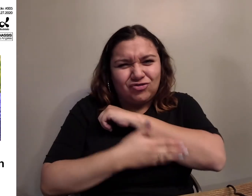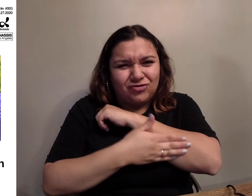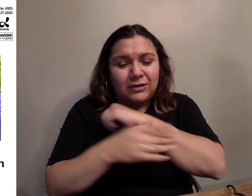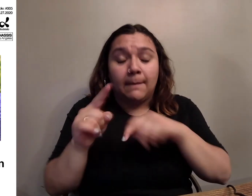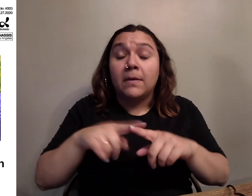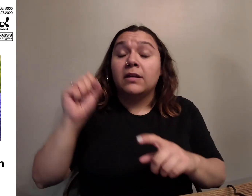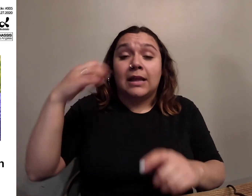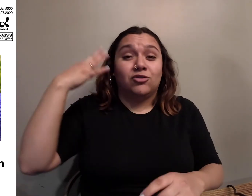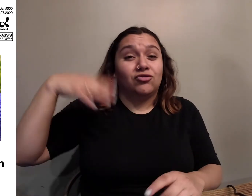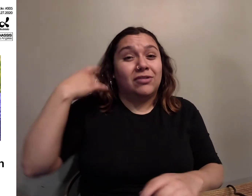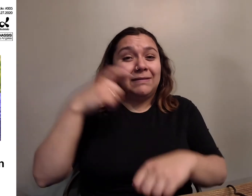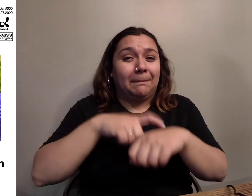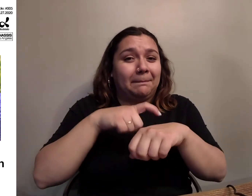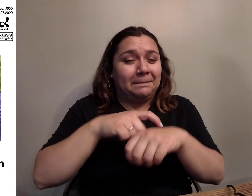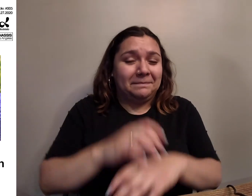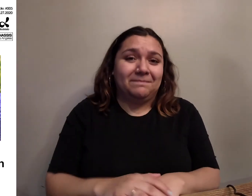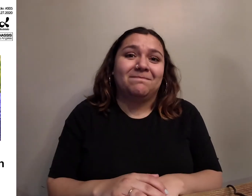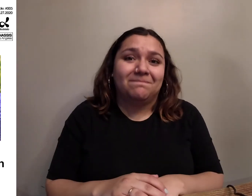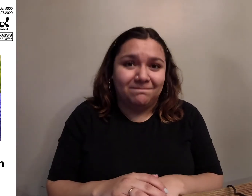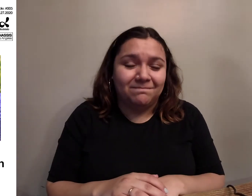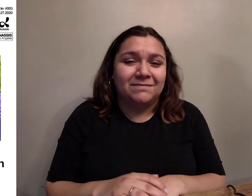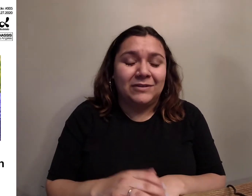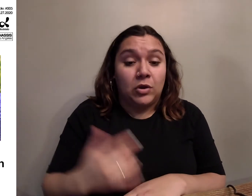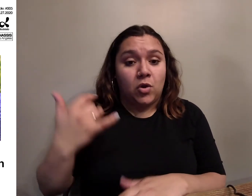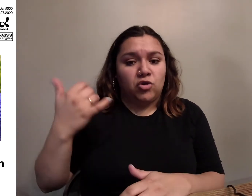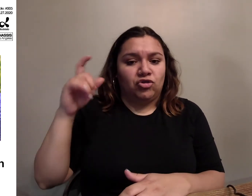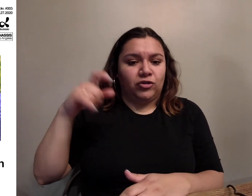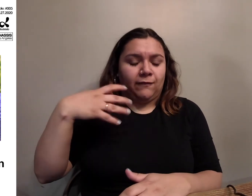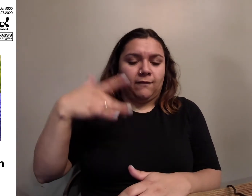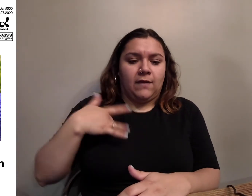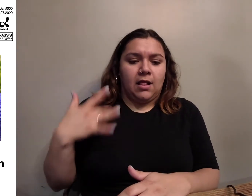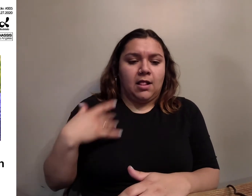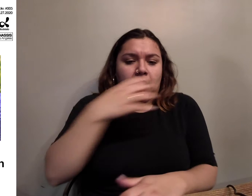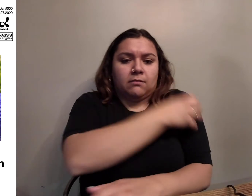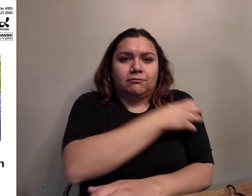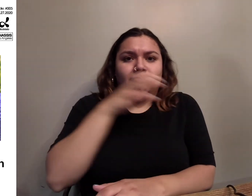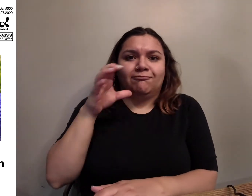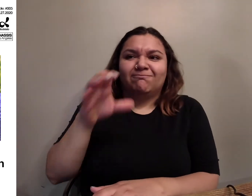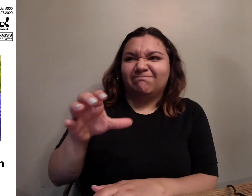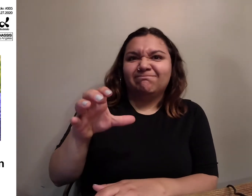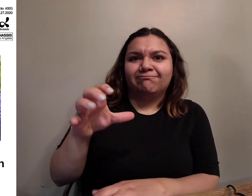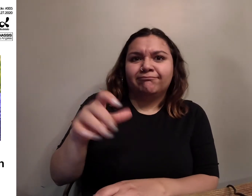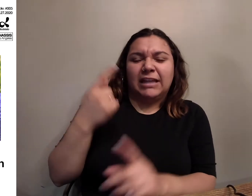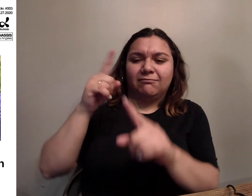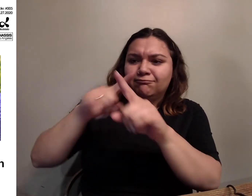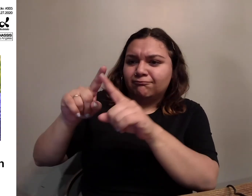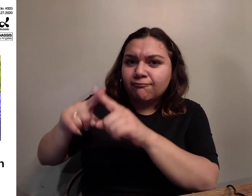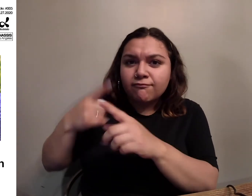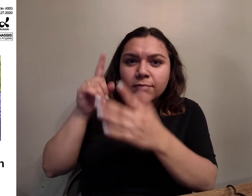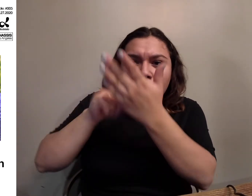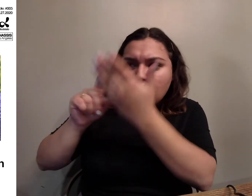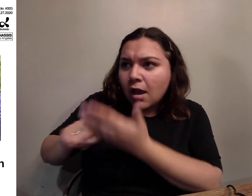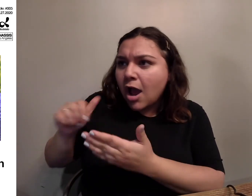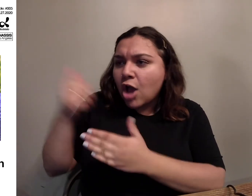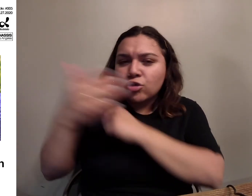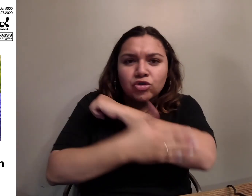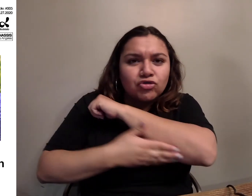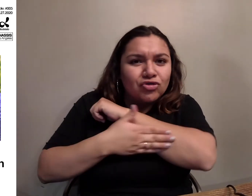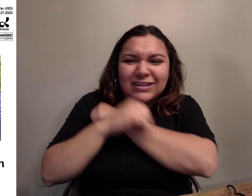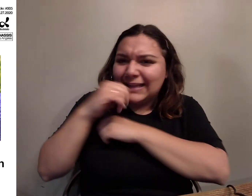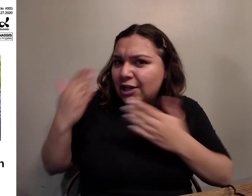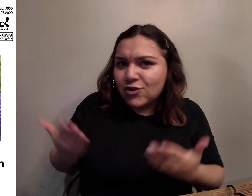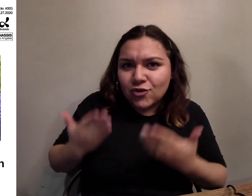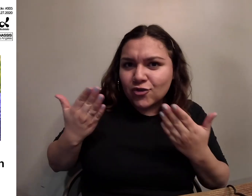It's a crazy time. So we are empowered by looking out of this country, right, and applying it to what we see here. We